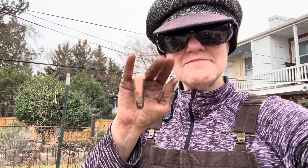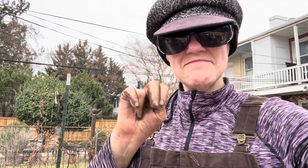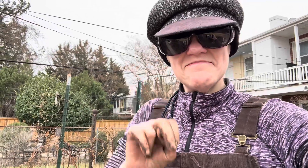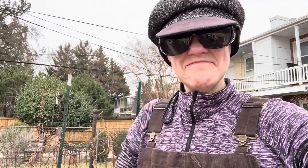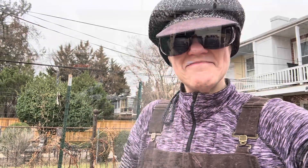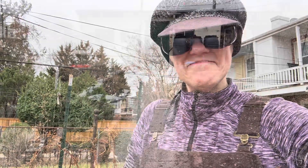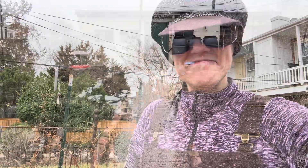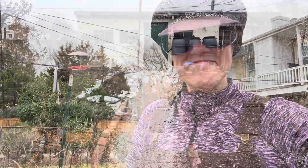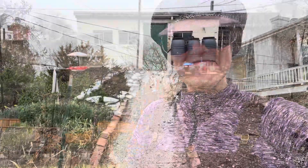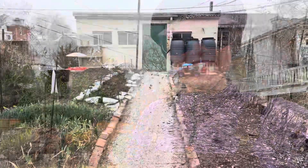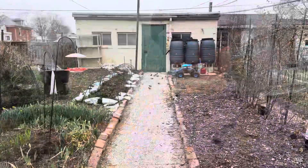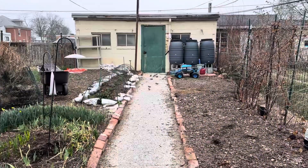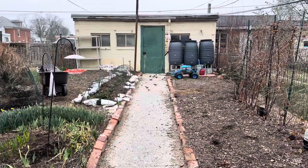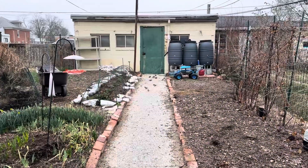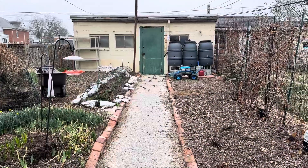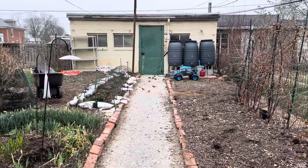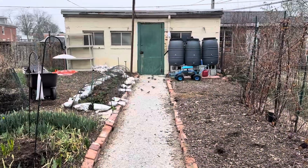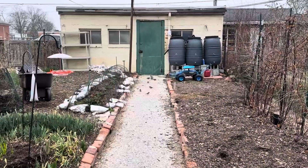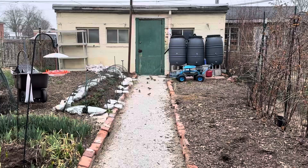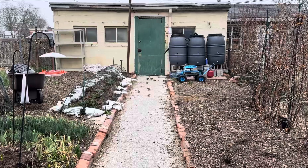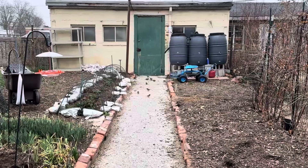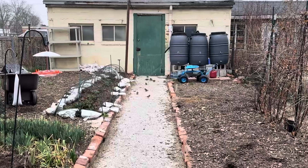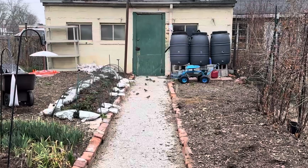one variety here to help with pollination.